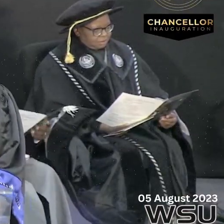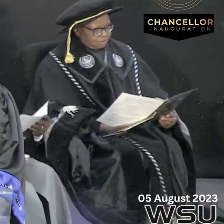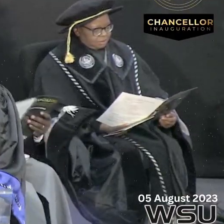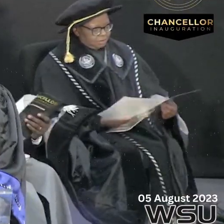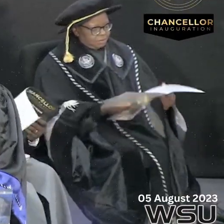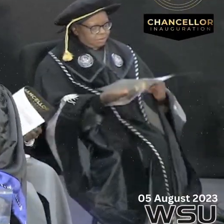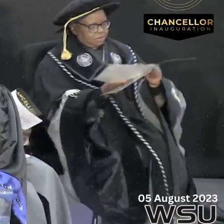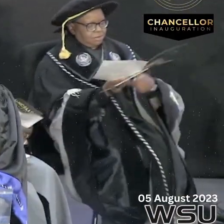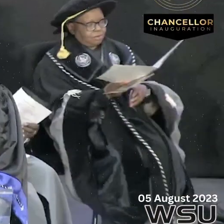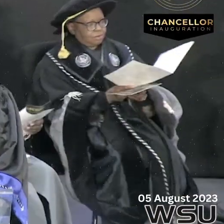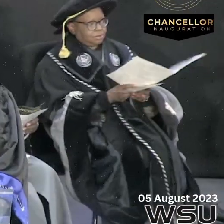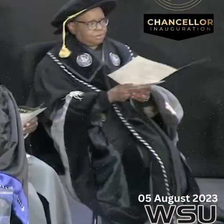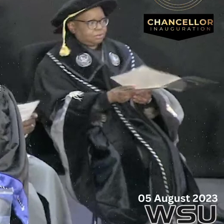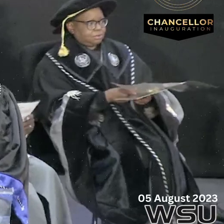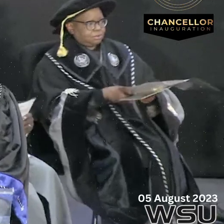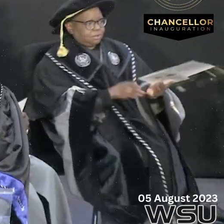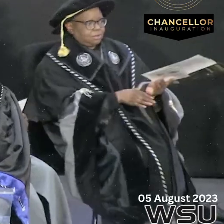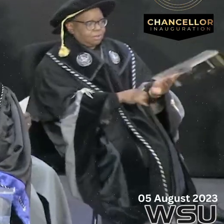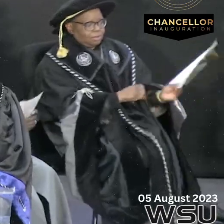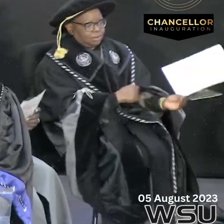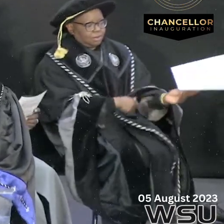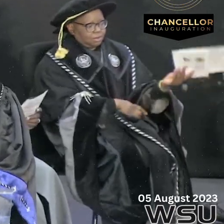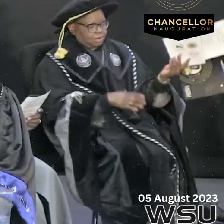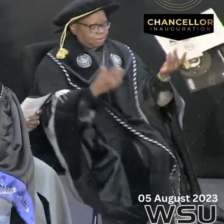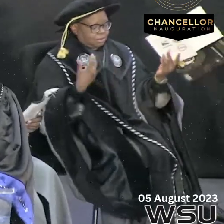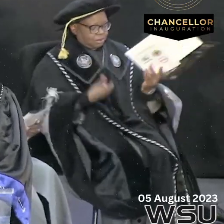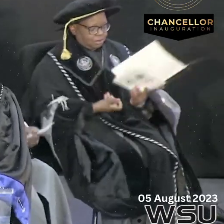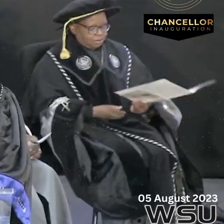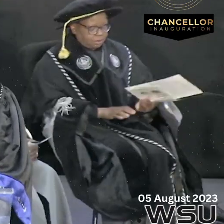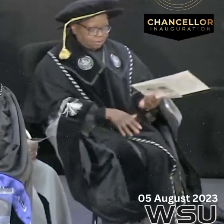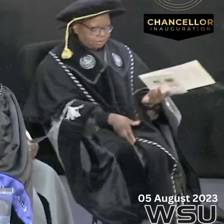nentsibazayo. Ngoba ke inganga iyazazi.